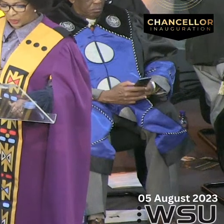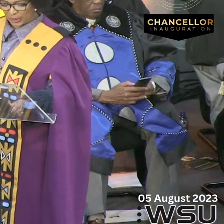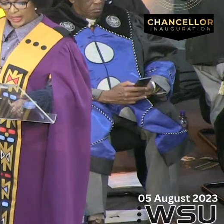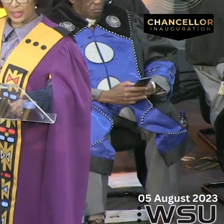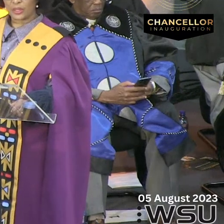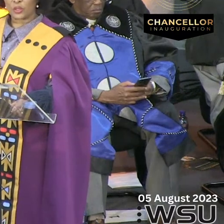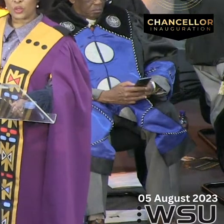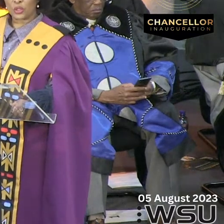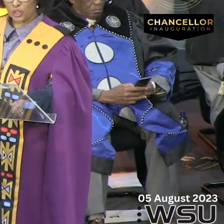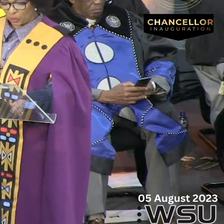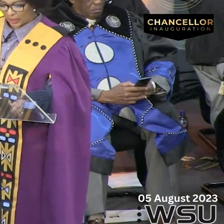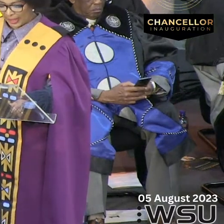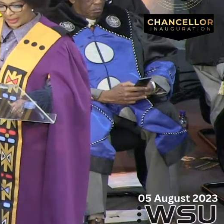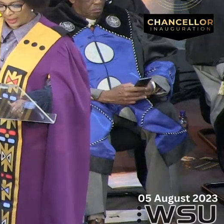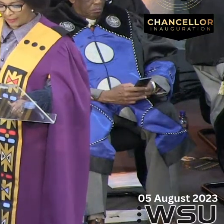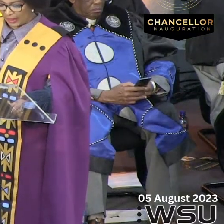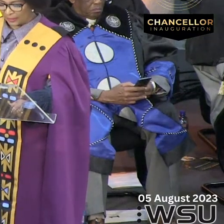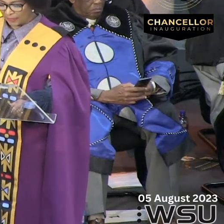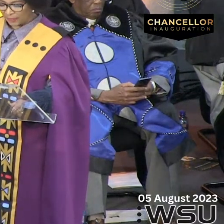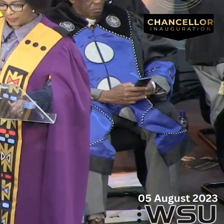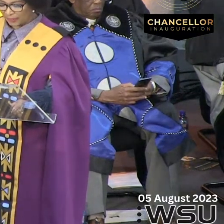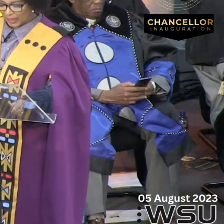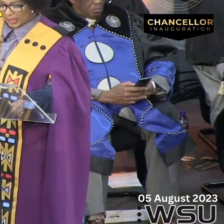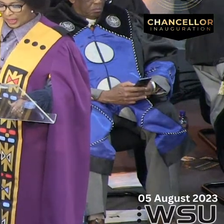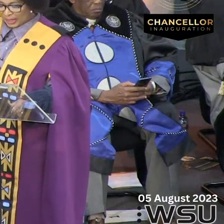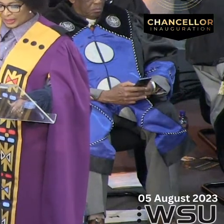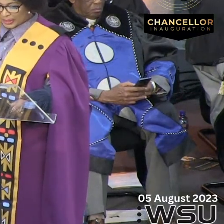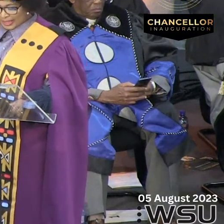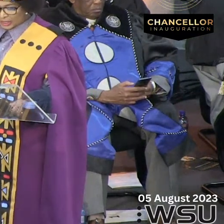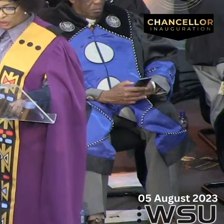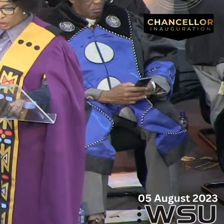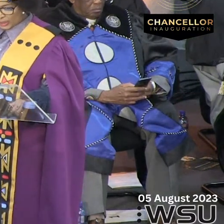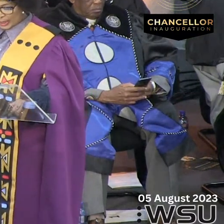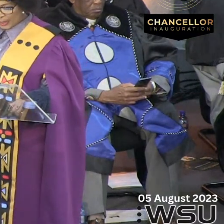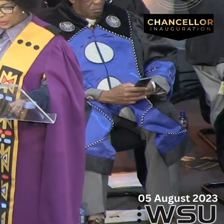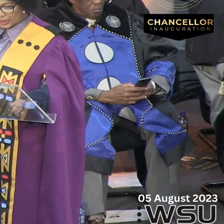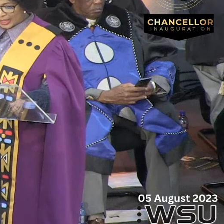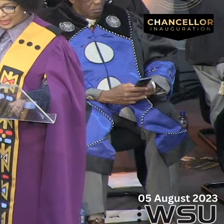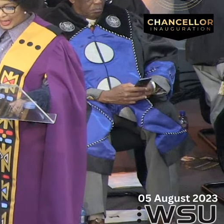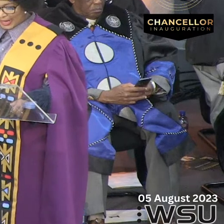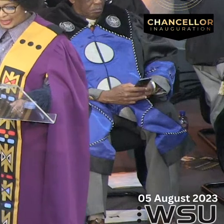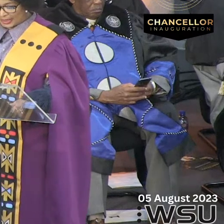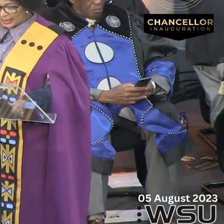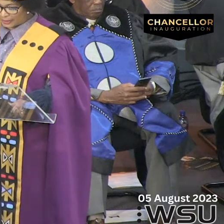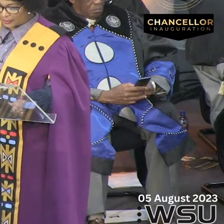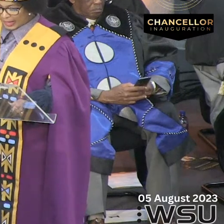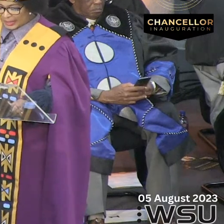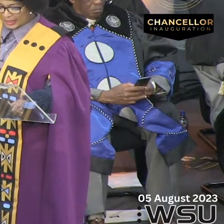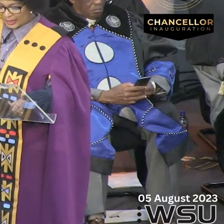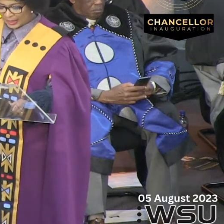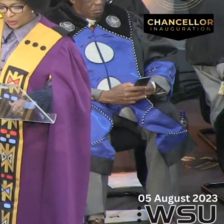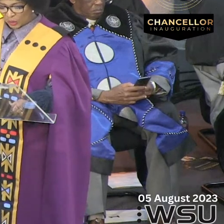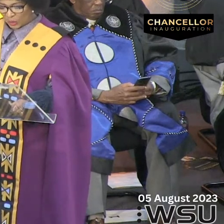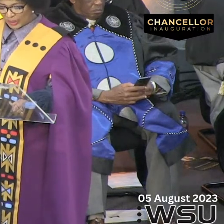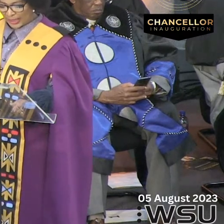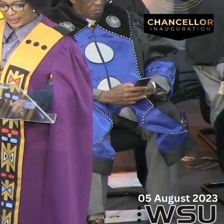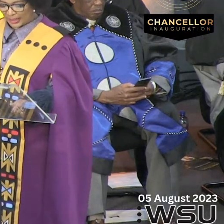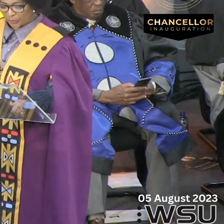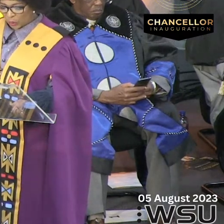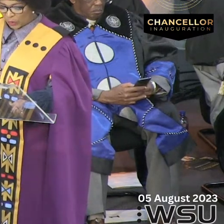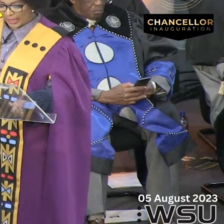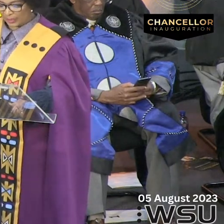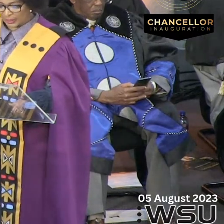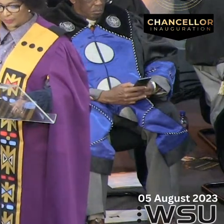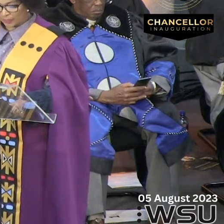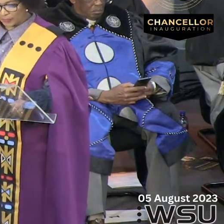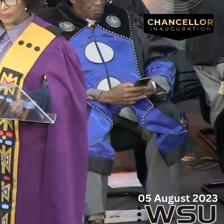strategy that would take the institution to the next level. The strategy talks about rationalizing faculties and